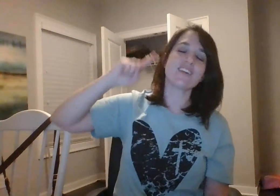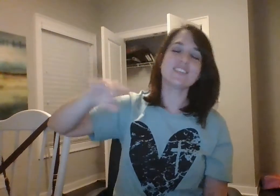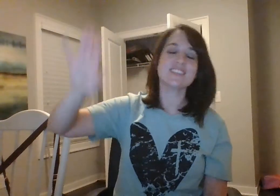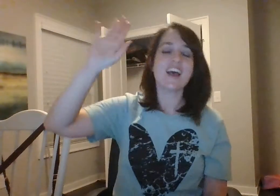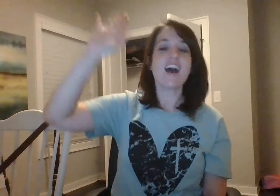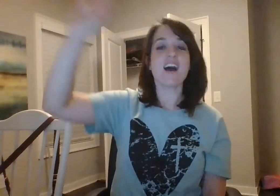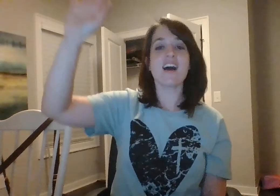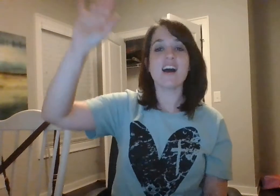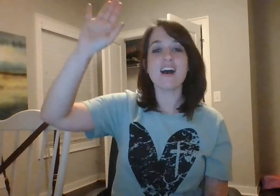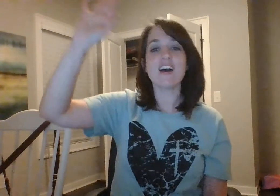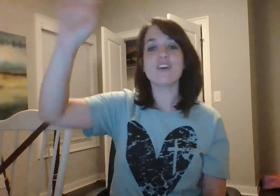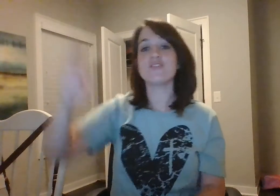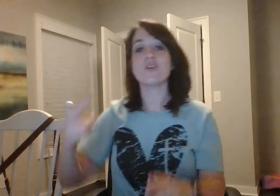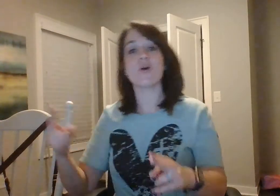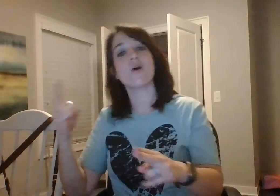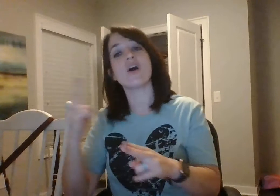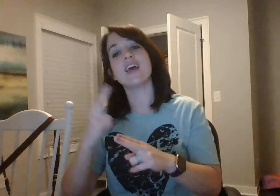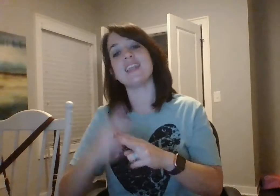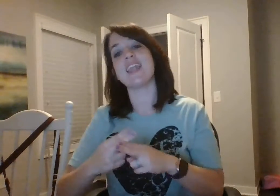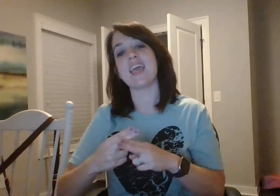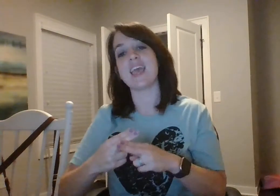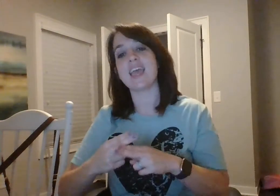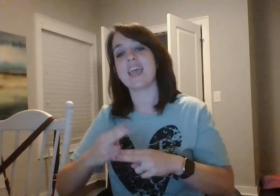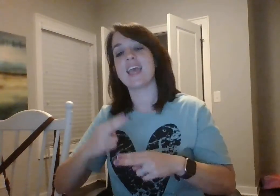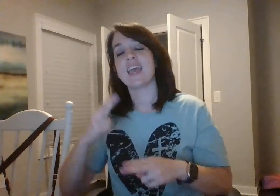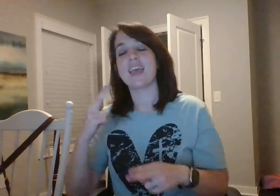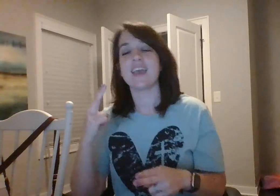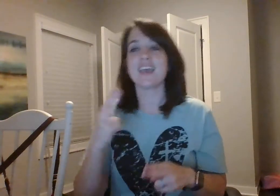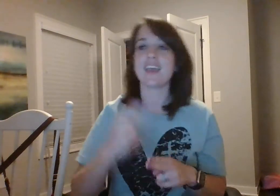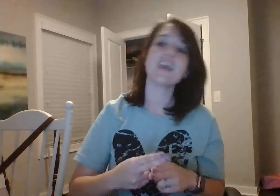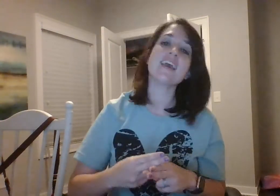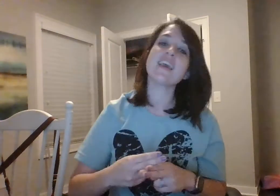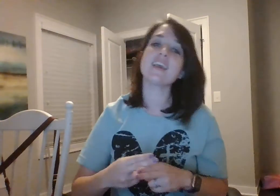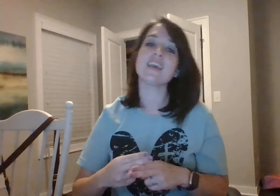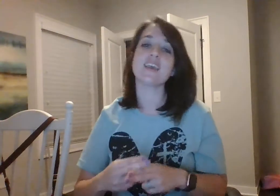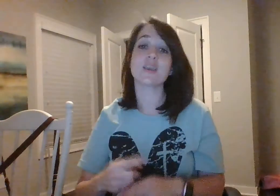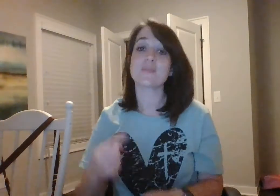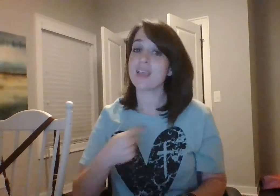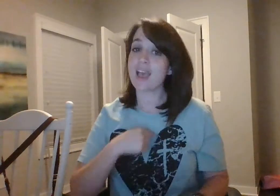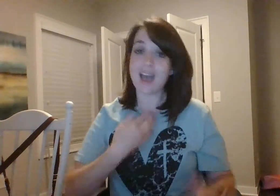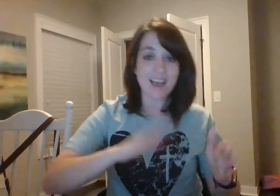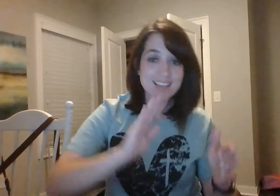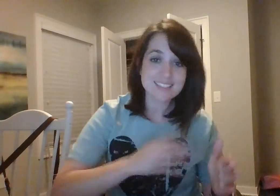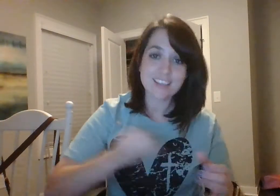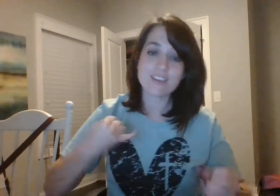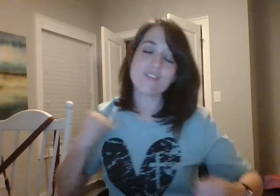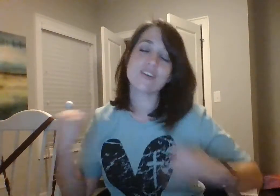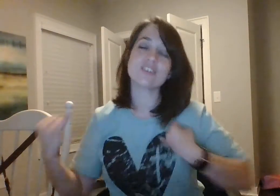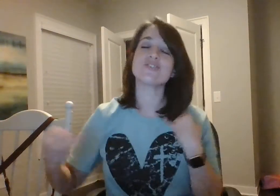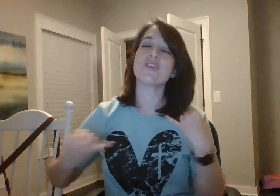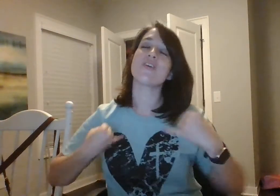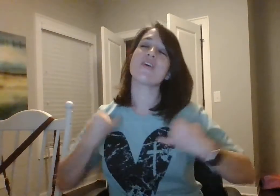of your name. I sing for joy